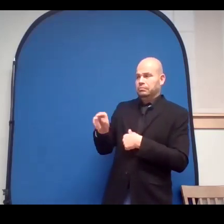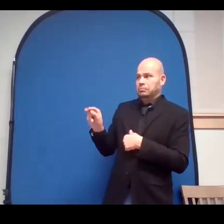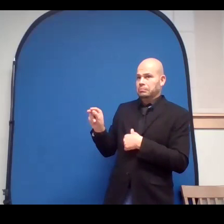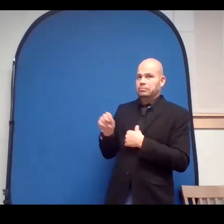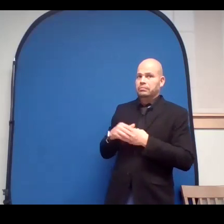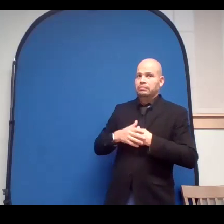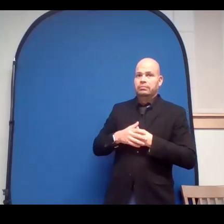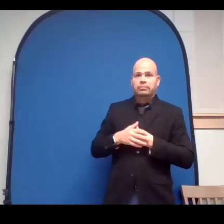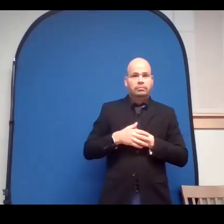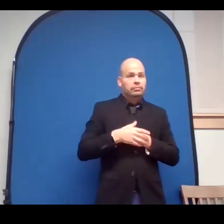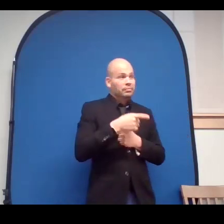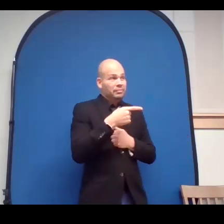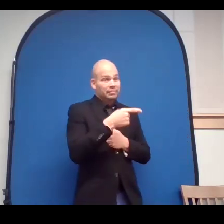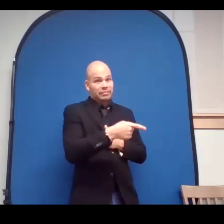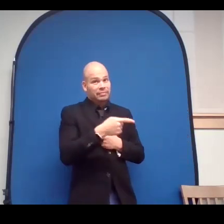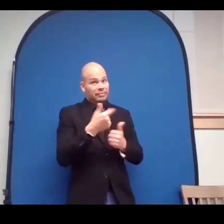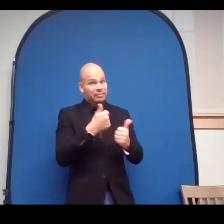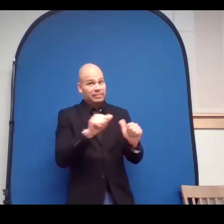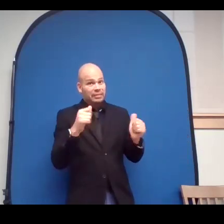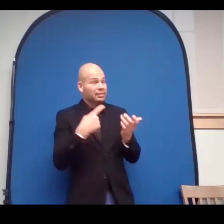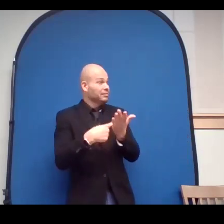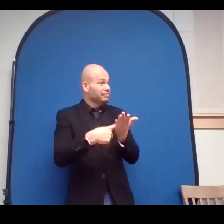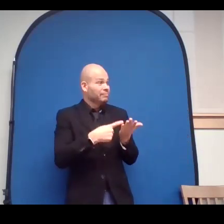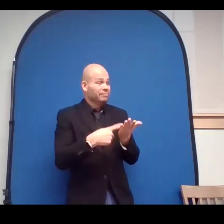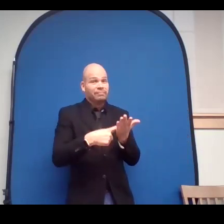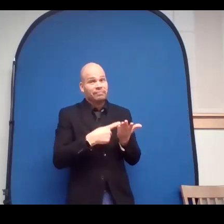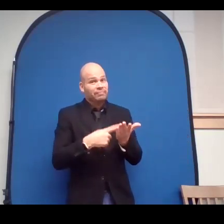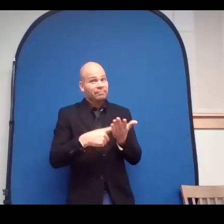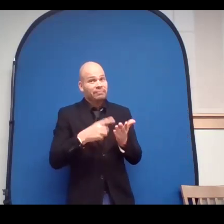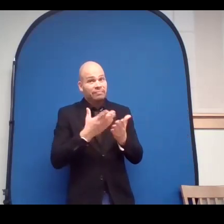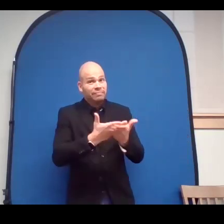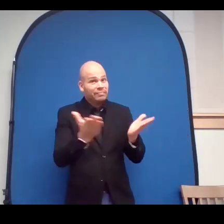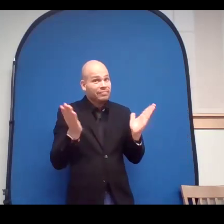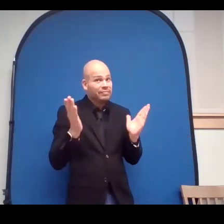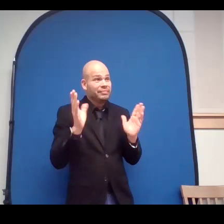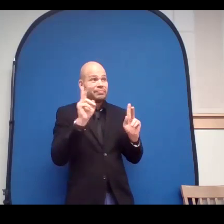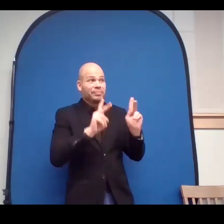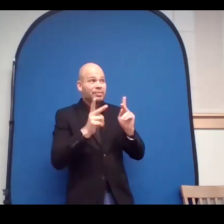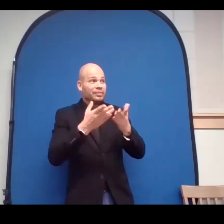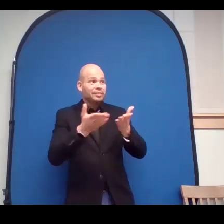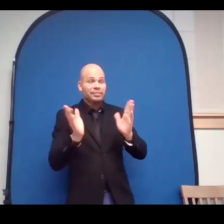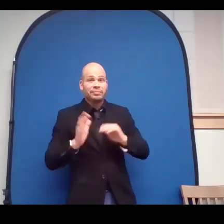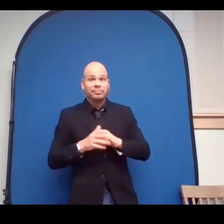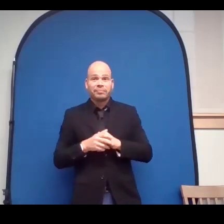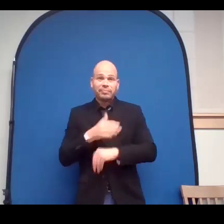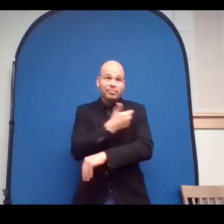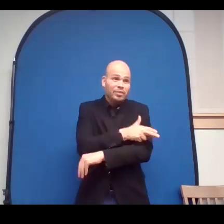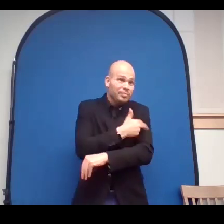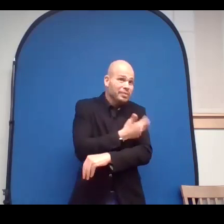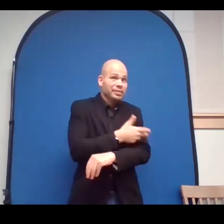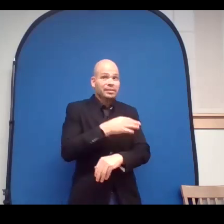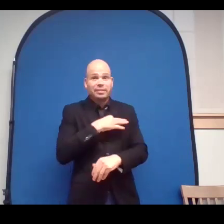Do you have any conversations with anybody at the New York hospitals along these lines? The hospitals?